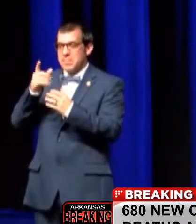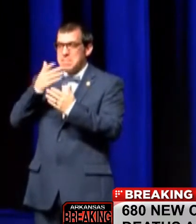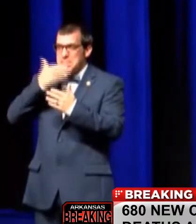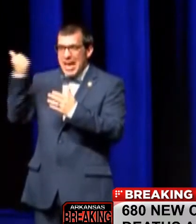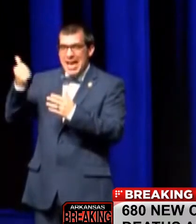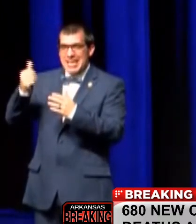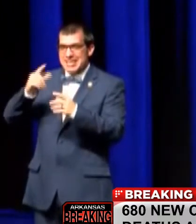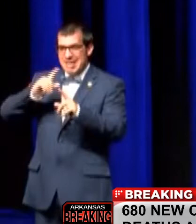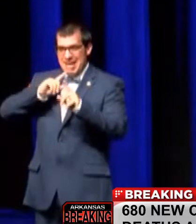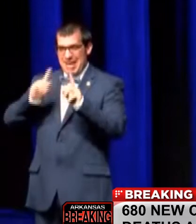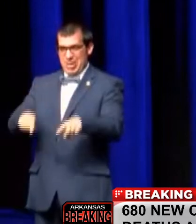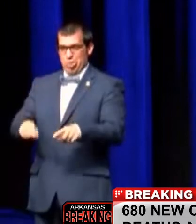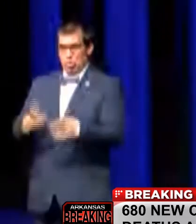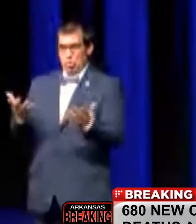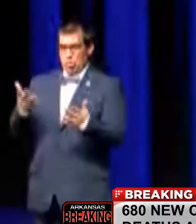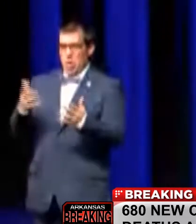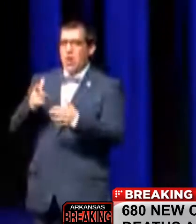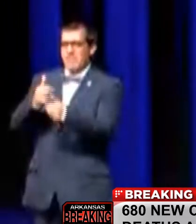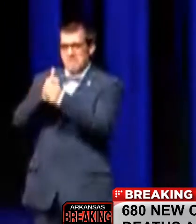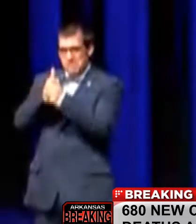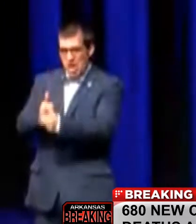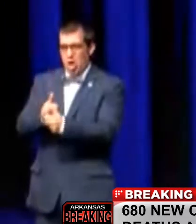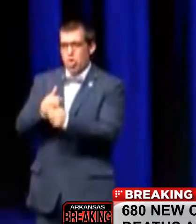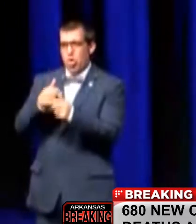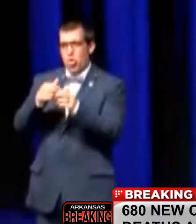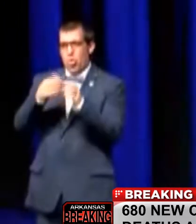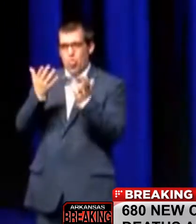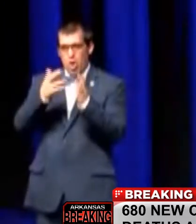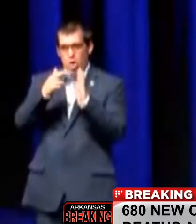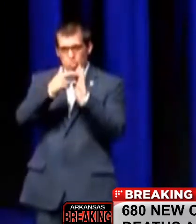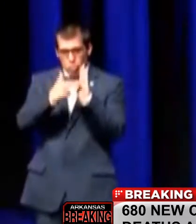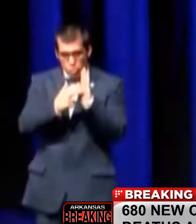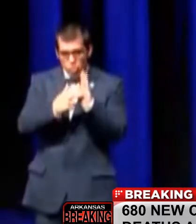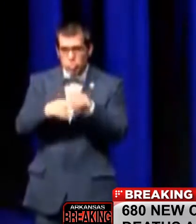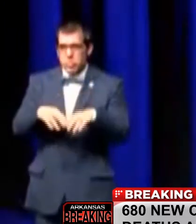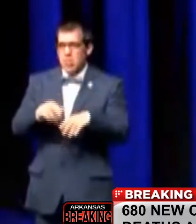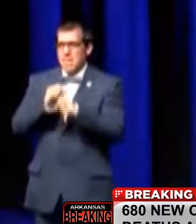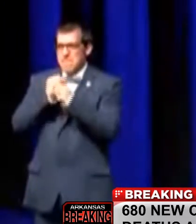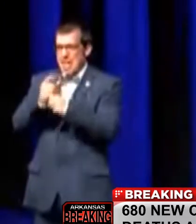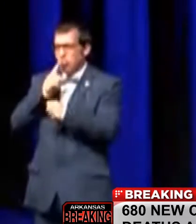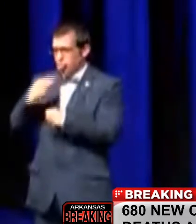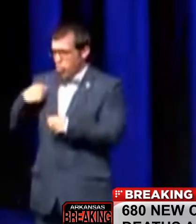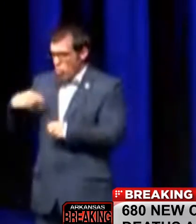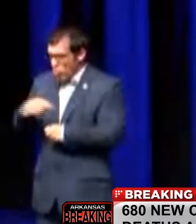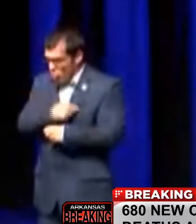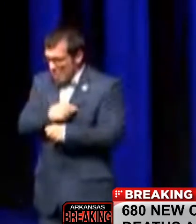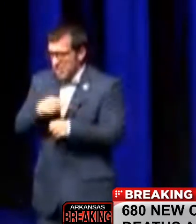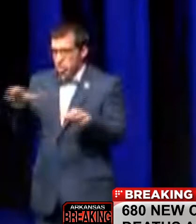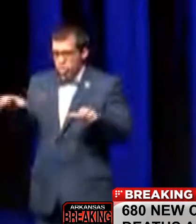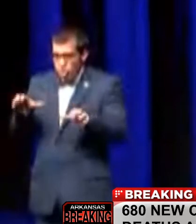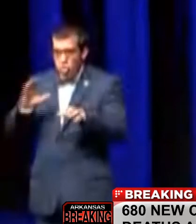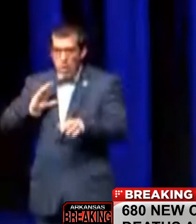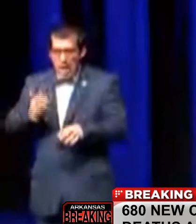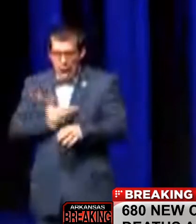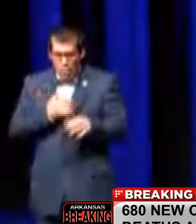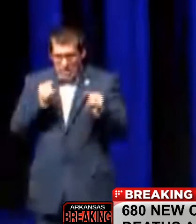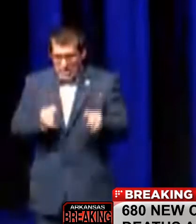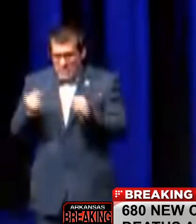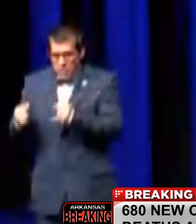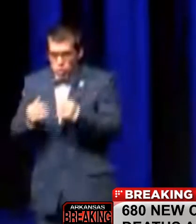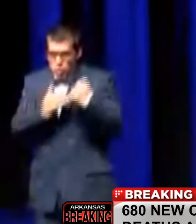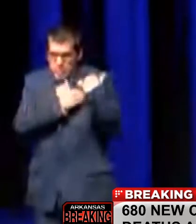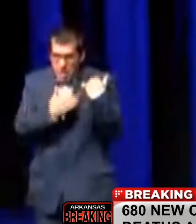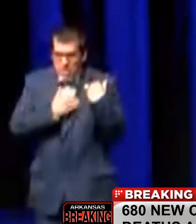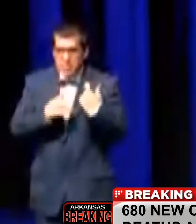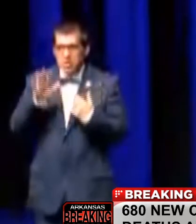those guidelines, to make sure that we're doing what we can through individual responsibility of wearing a mask,